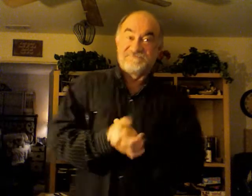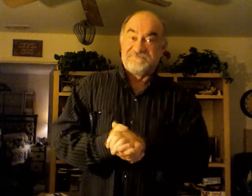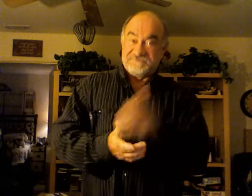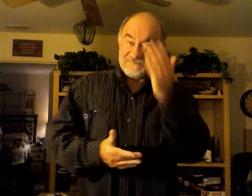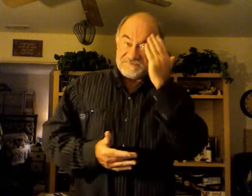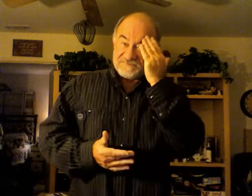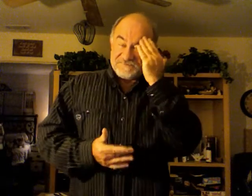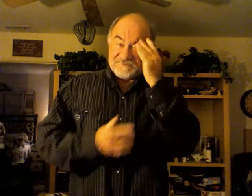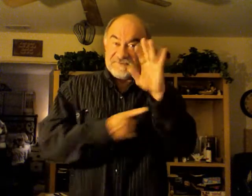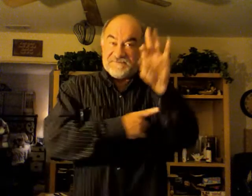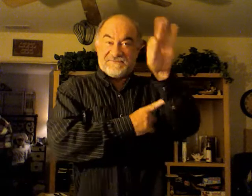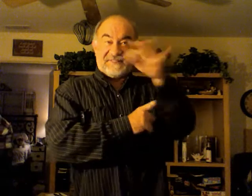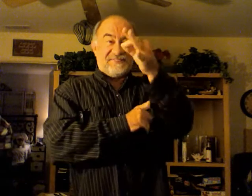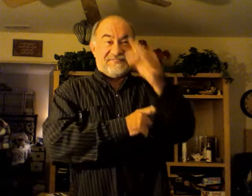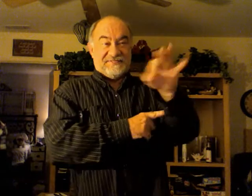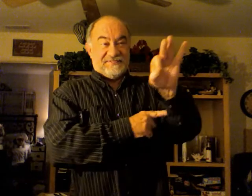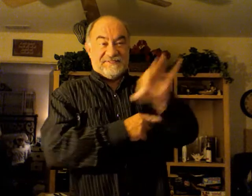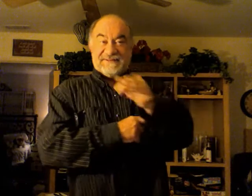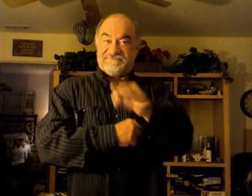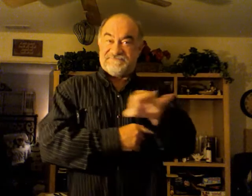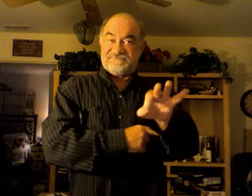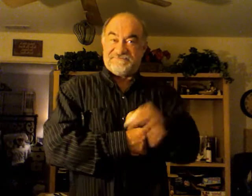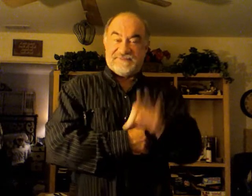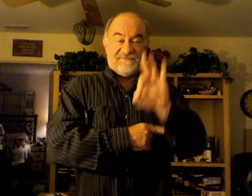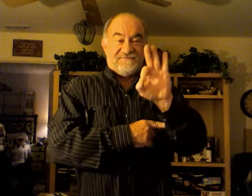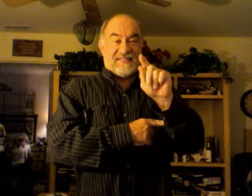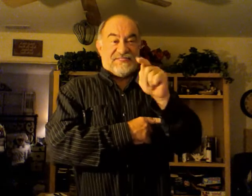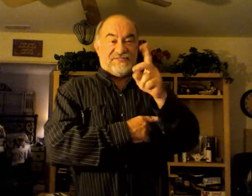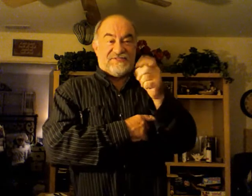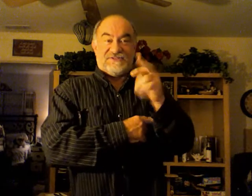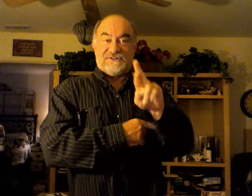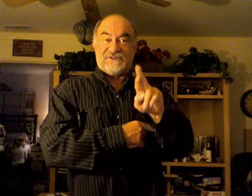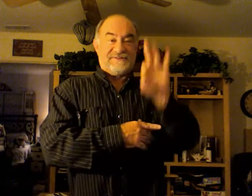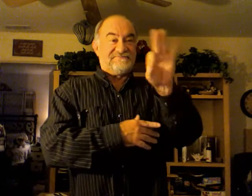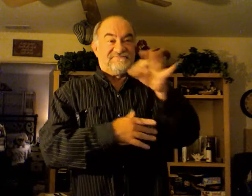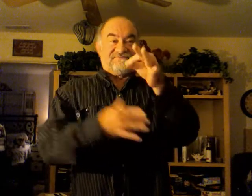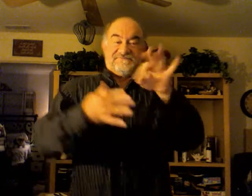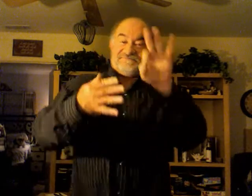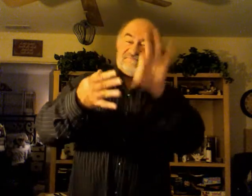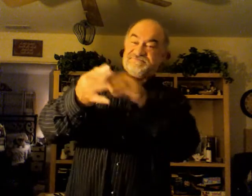And then, you know, in the fall, there's, oh, in the,